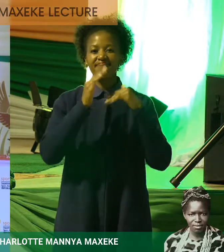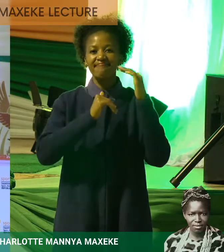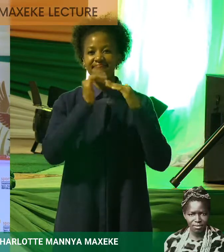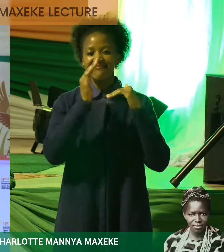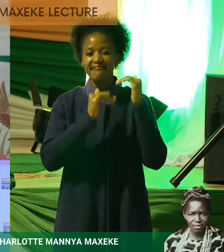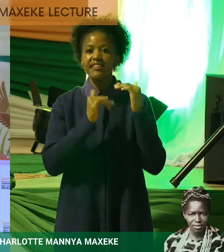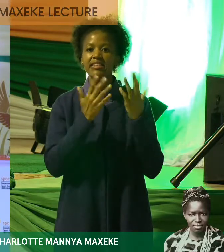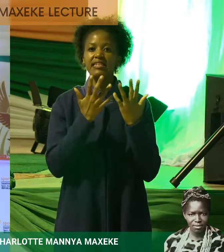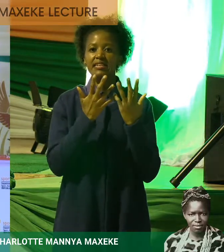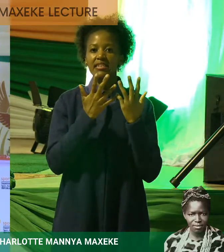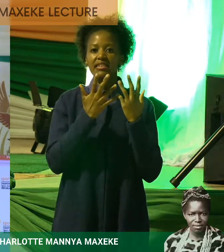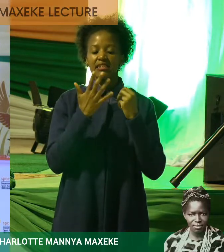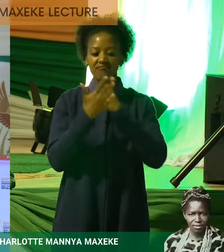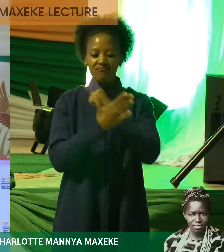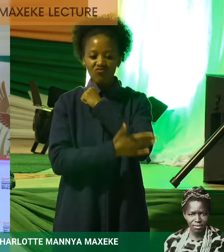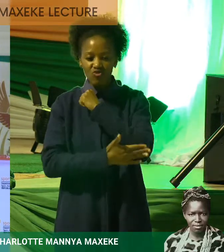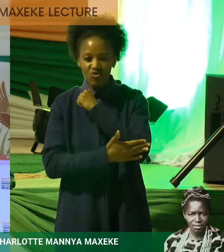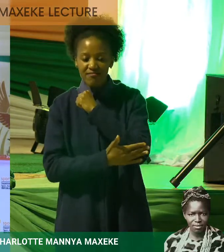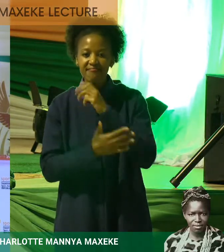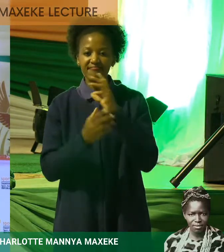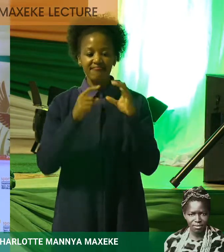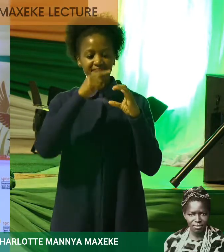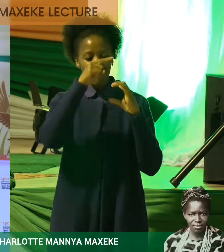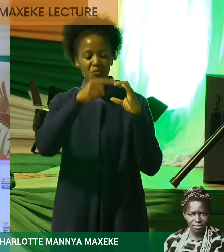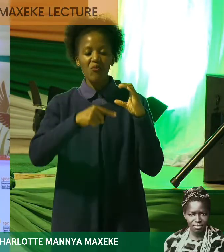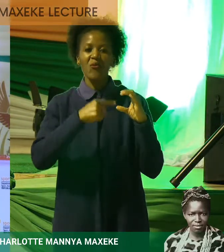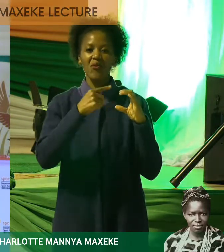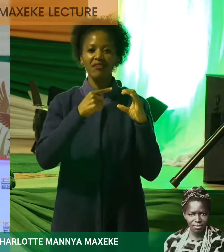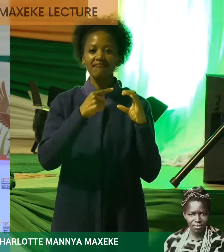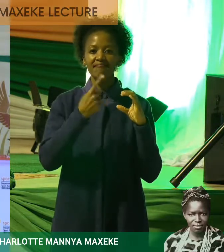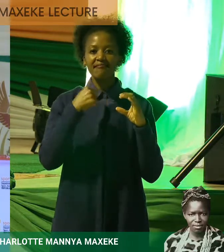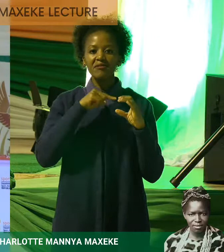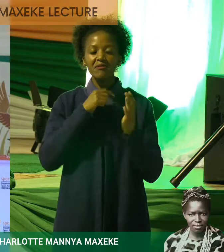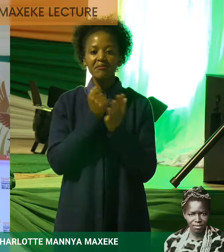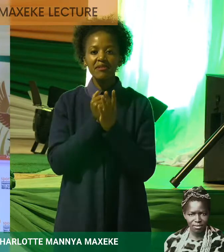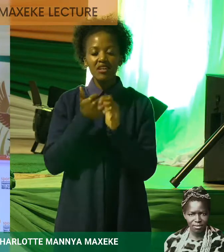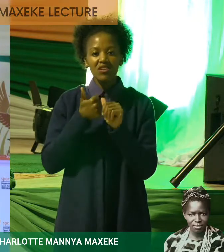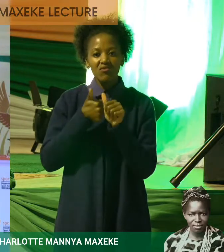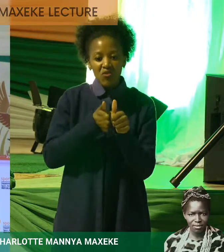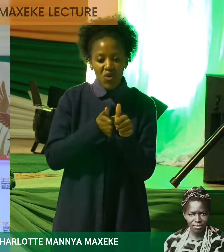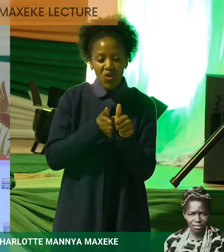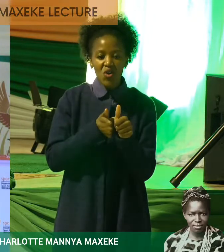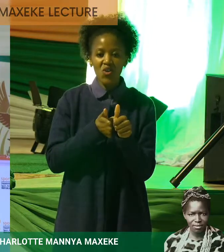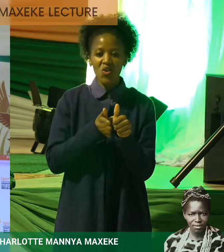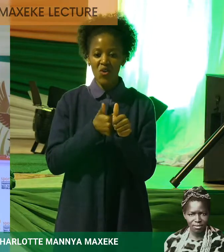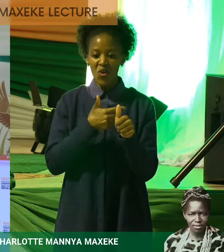both continentally and internationally. Let us follow Squeeze